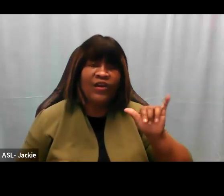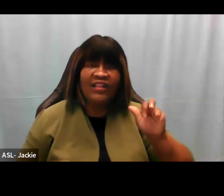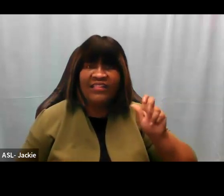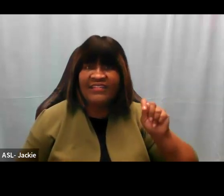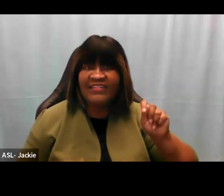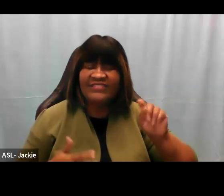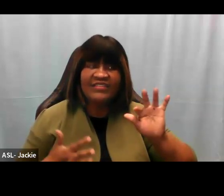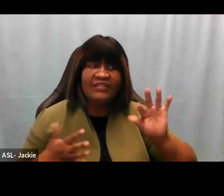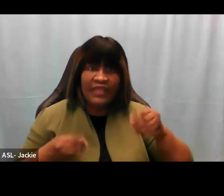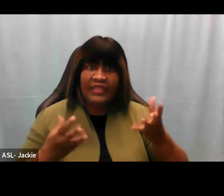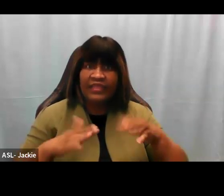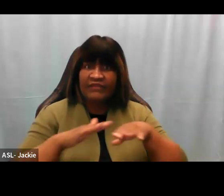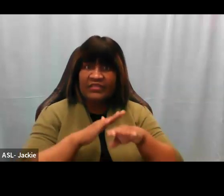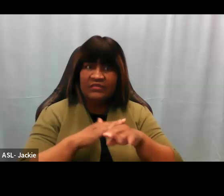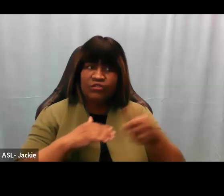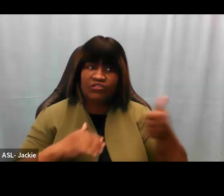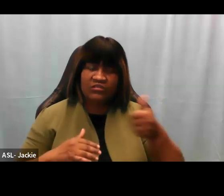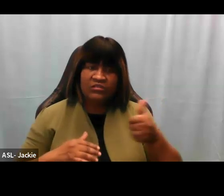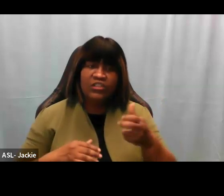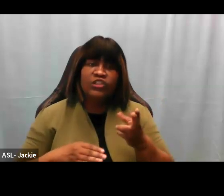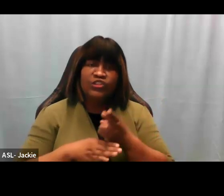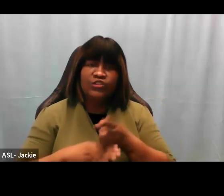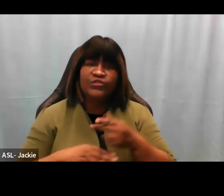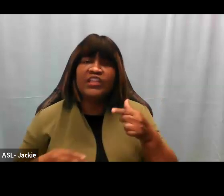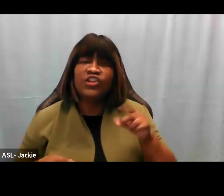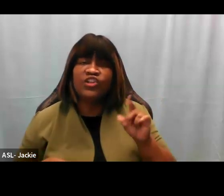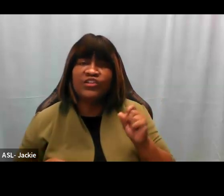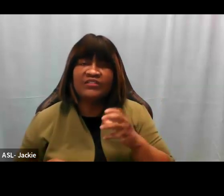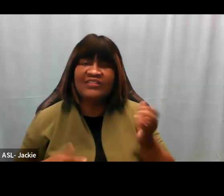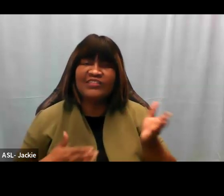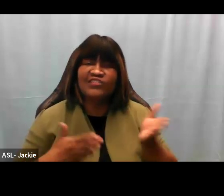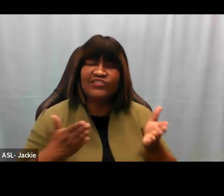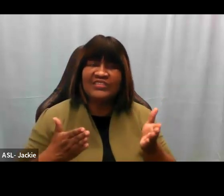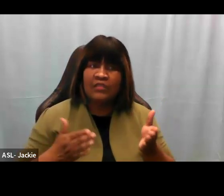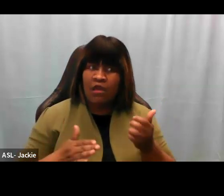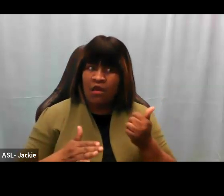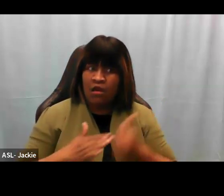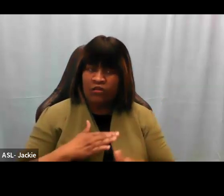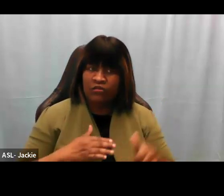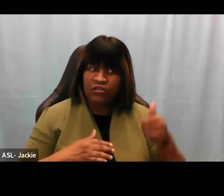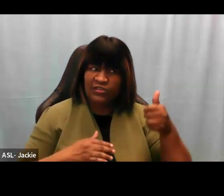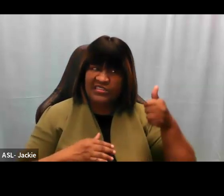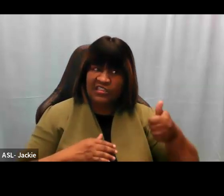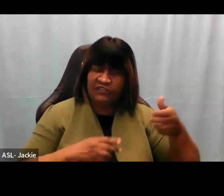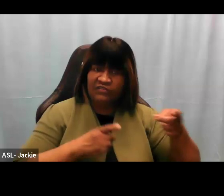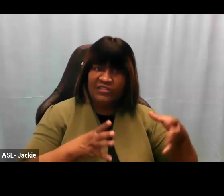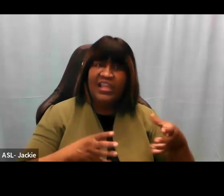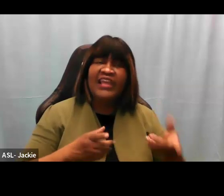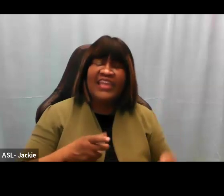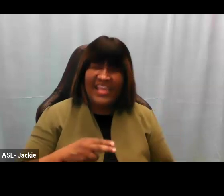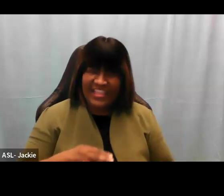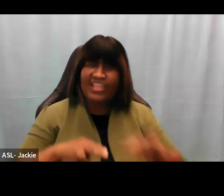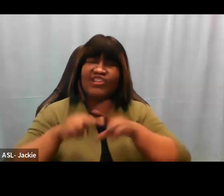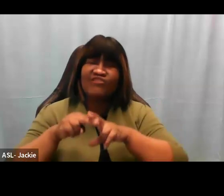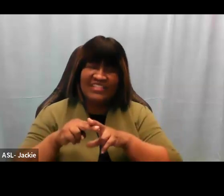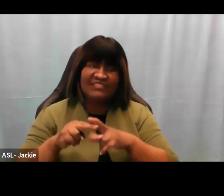accessible transportation with using the goods and services under self-direction, it can increase the transportation options available